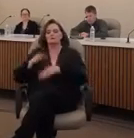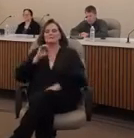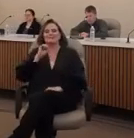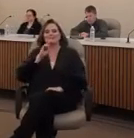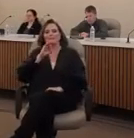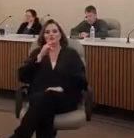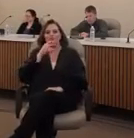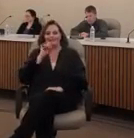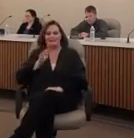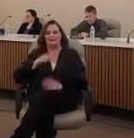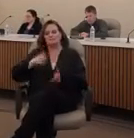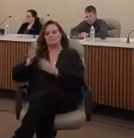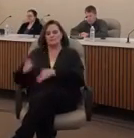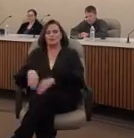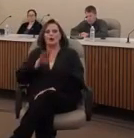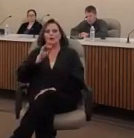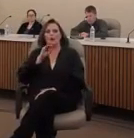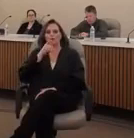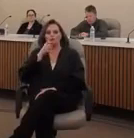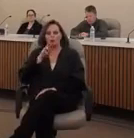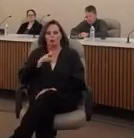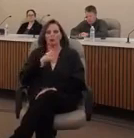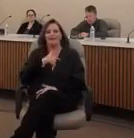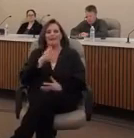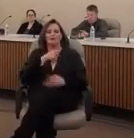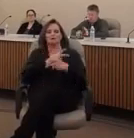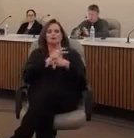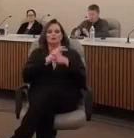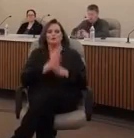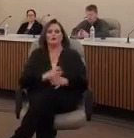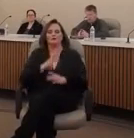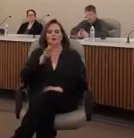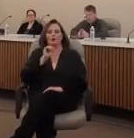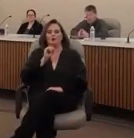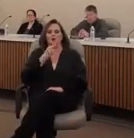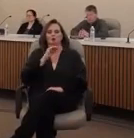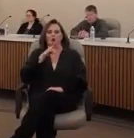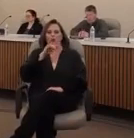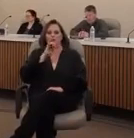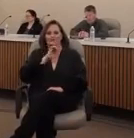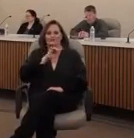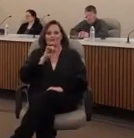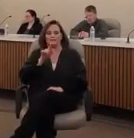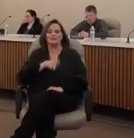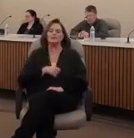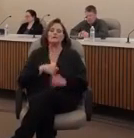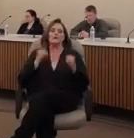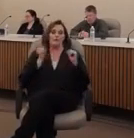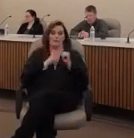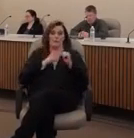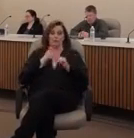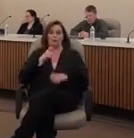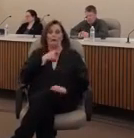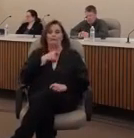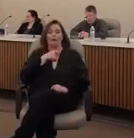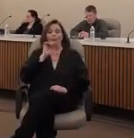Here. Councilmember Bolzner? Here. Supervisor Schultz? Here. First up, we have application number